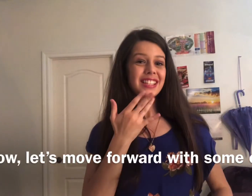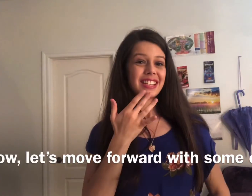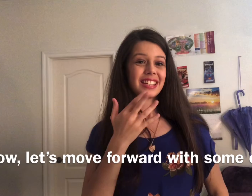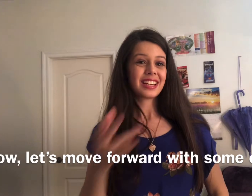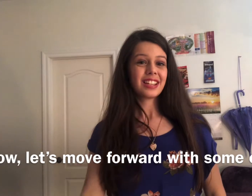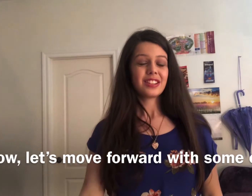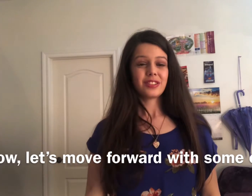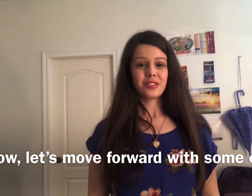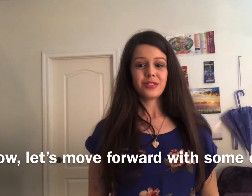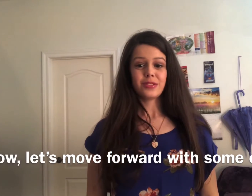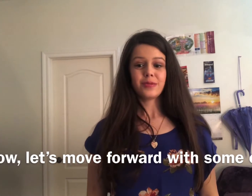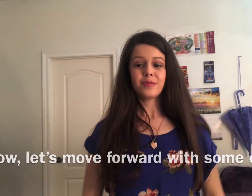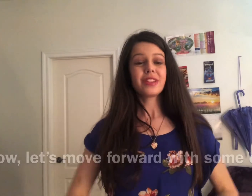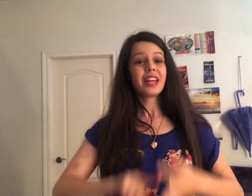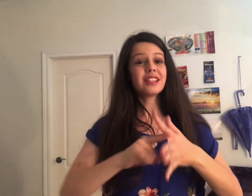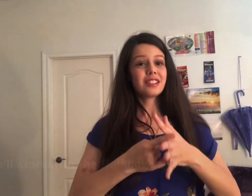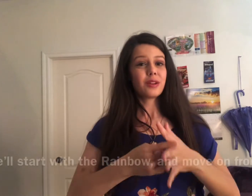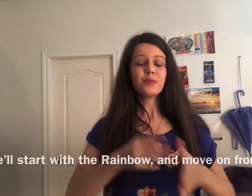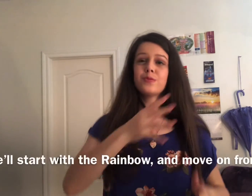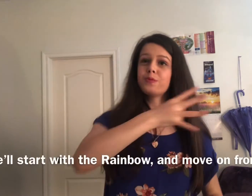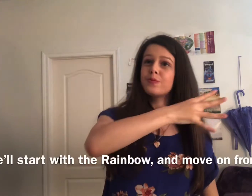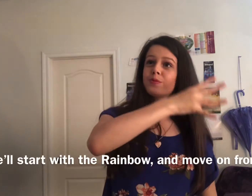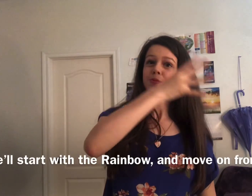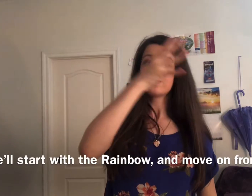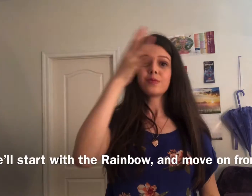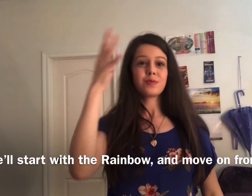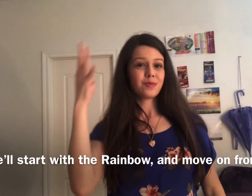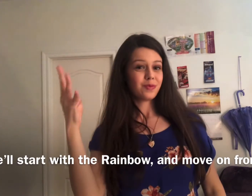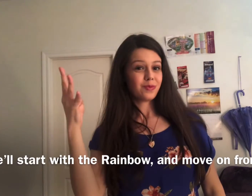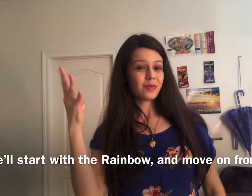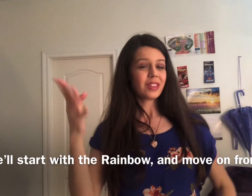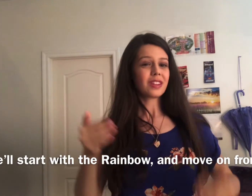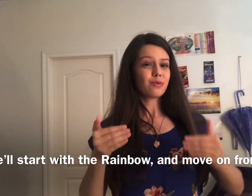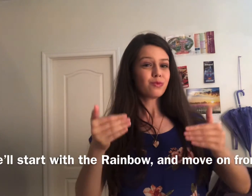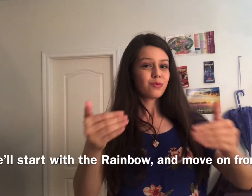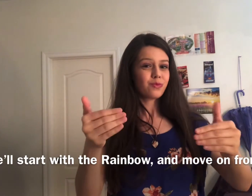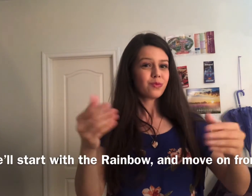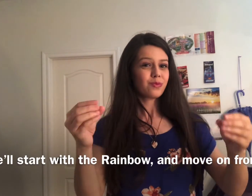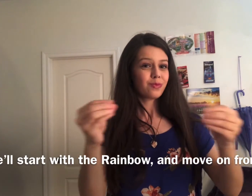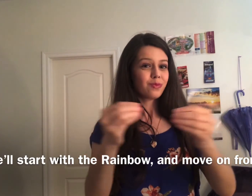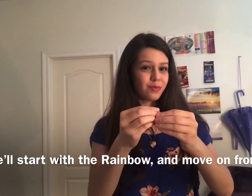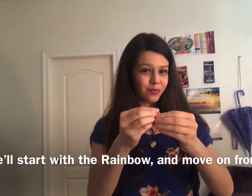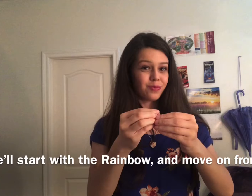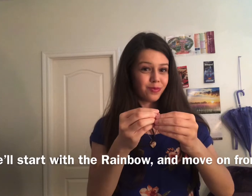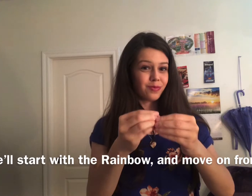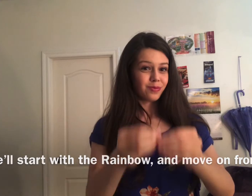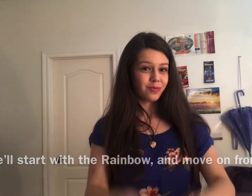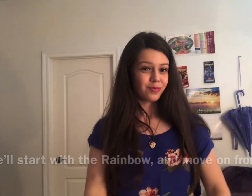Now let's move forward with learning some colors. We'll start with the rainbow, and then we'll move on from there.